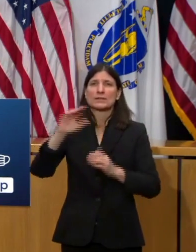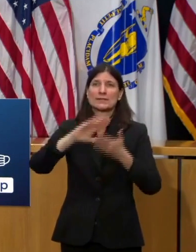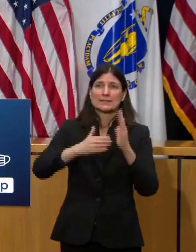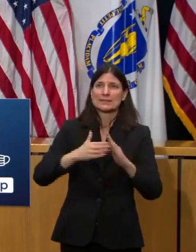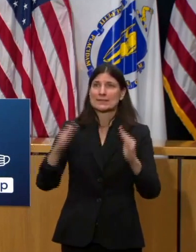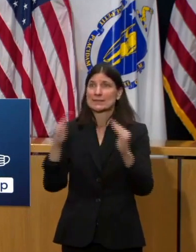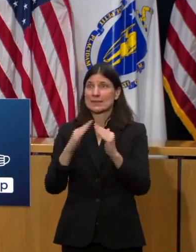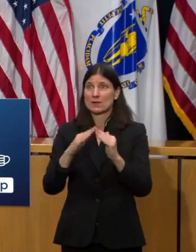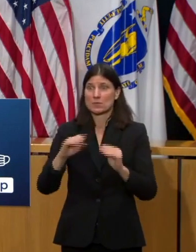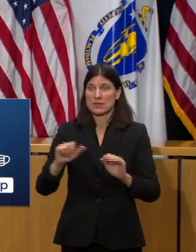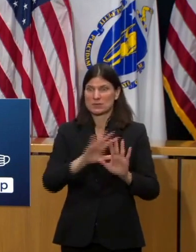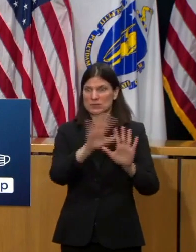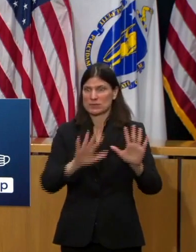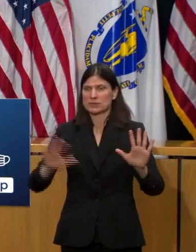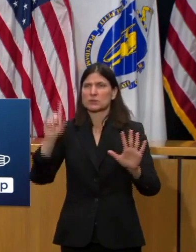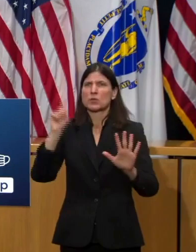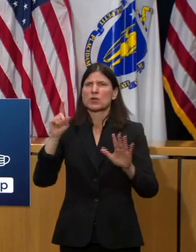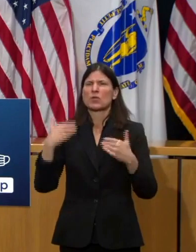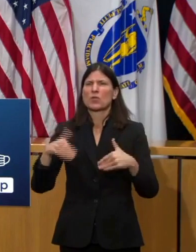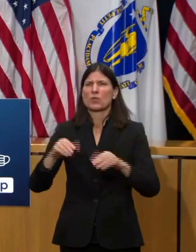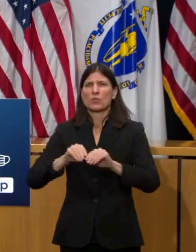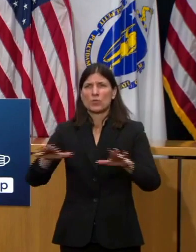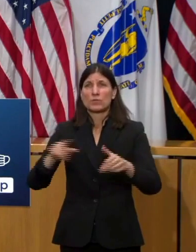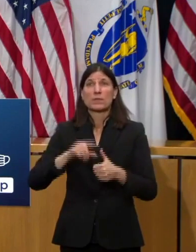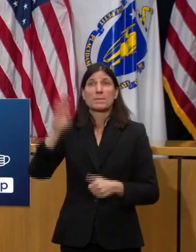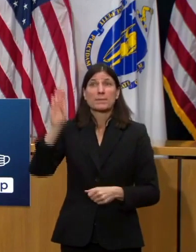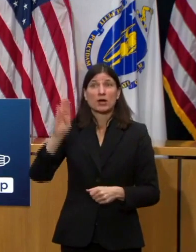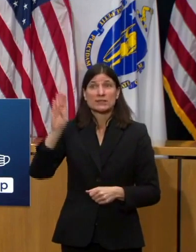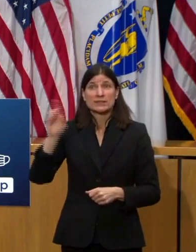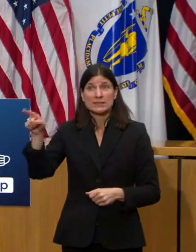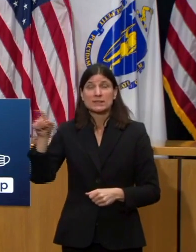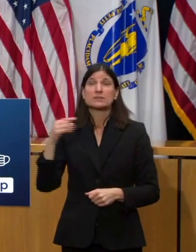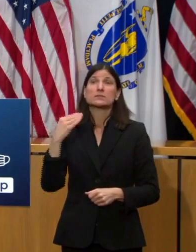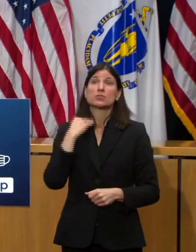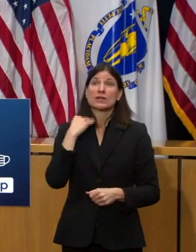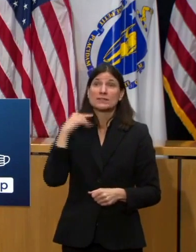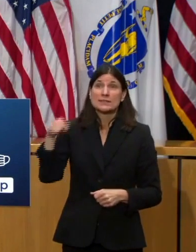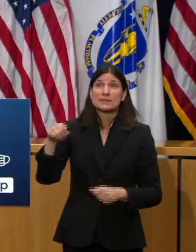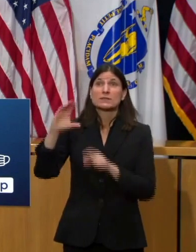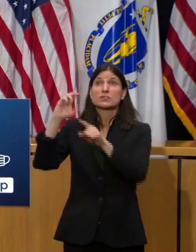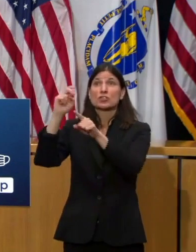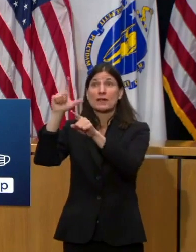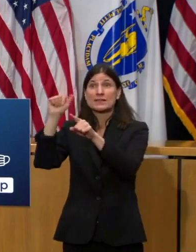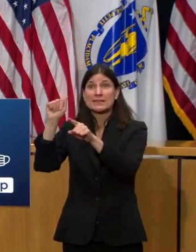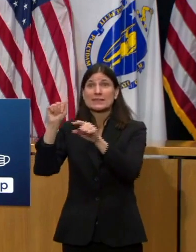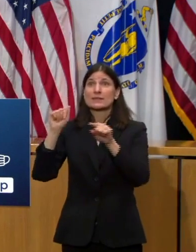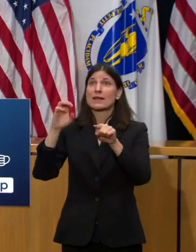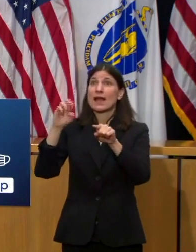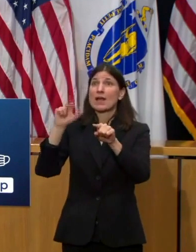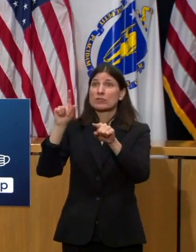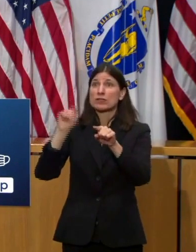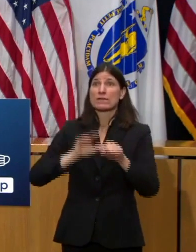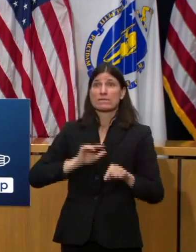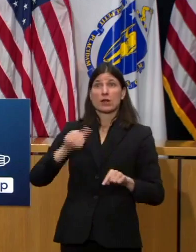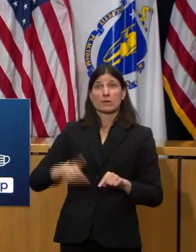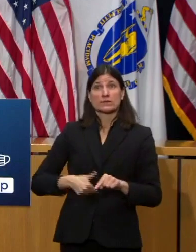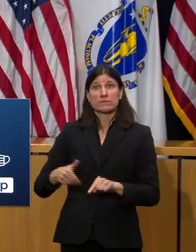communities are Boston, Brockton, Chelsea, Everett, Fall River, Fitchburg, Framingham, Haverhill,